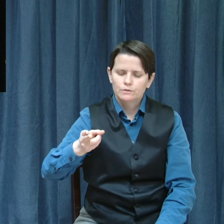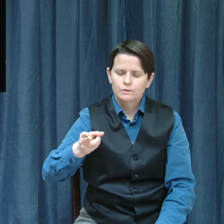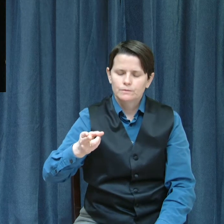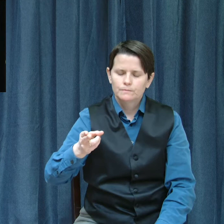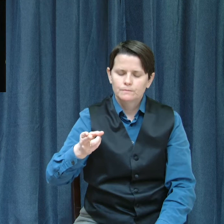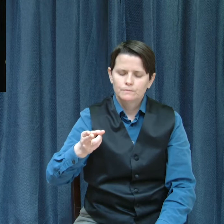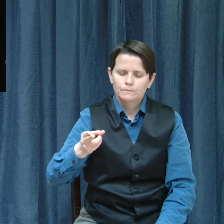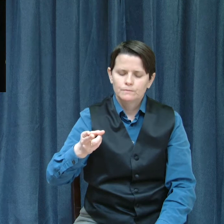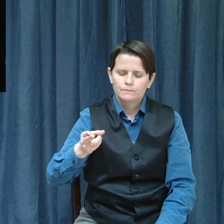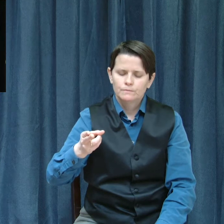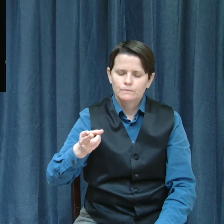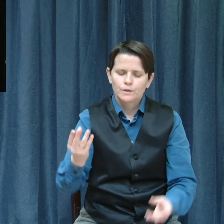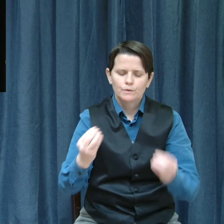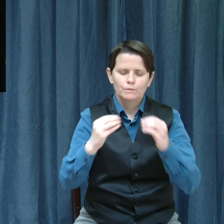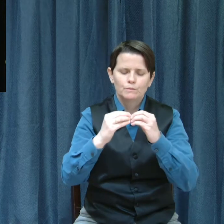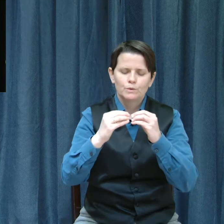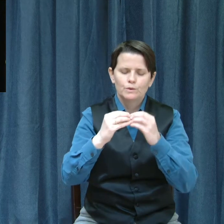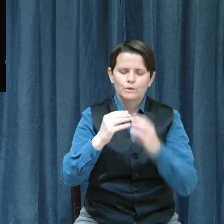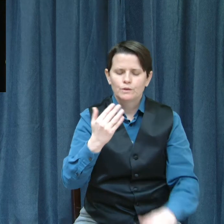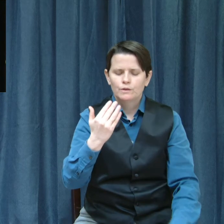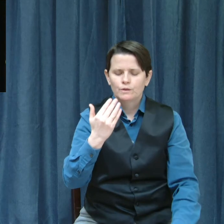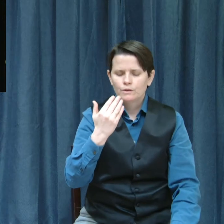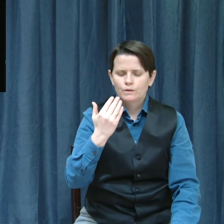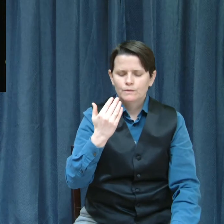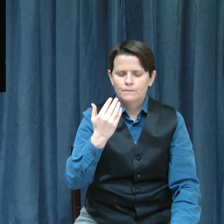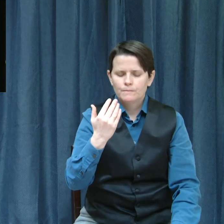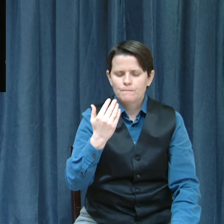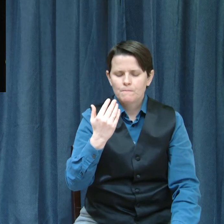as we are co-creating a future.